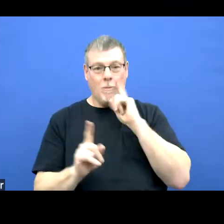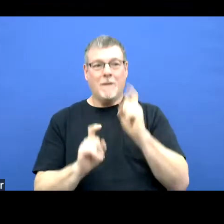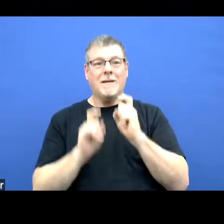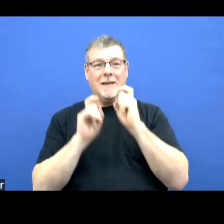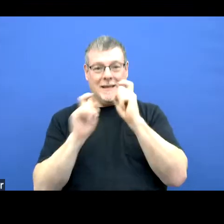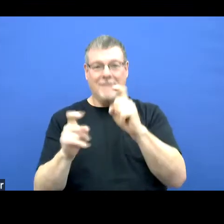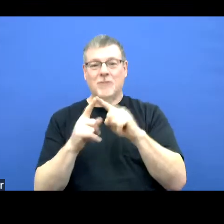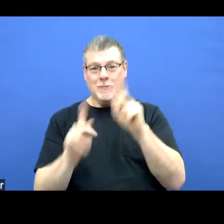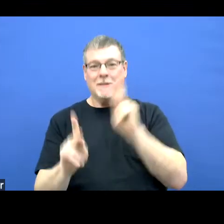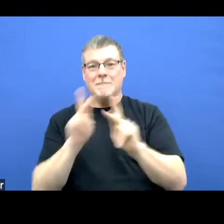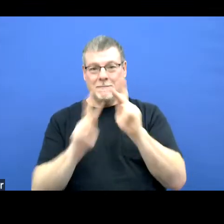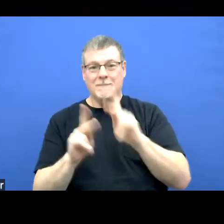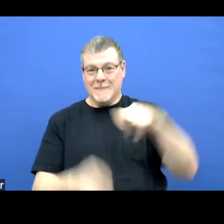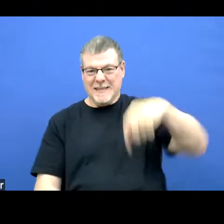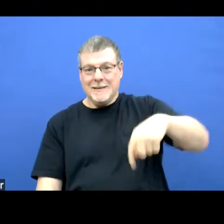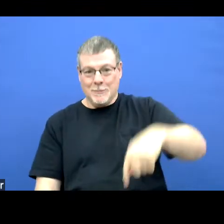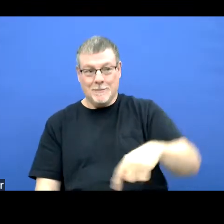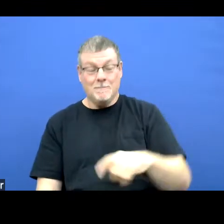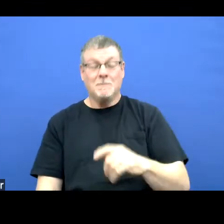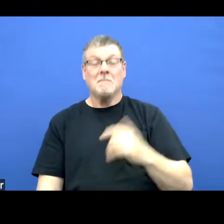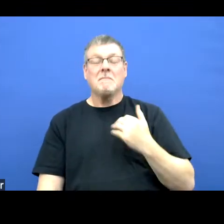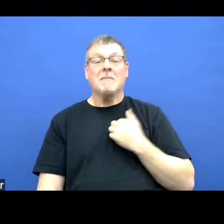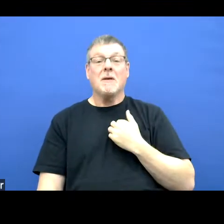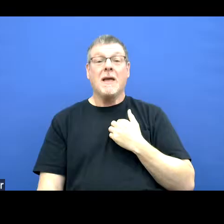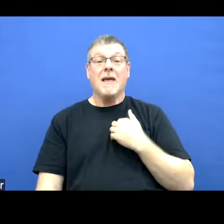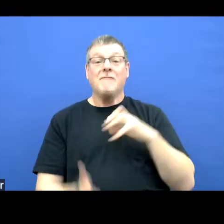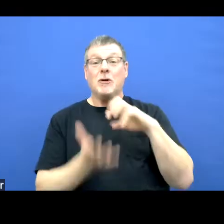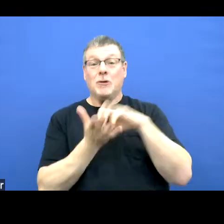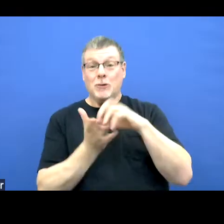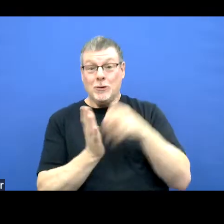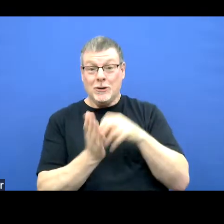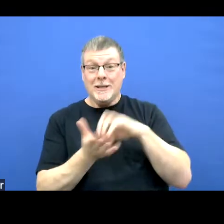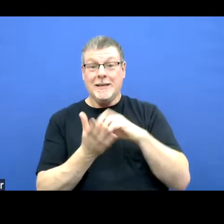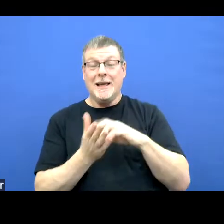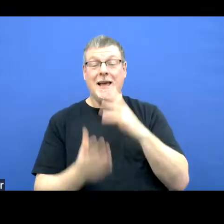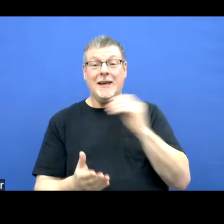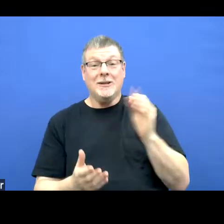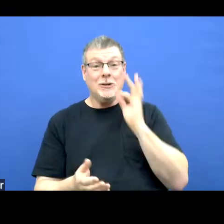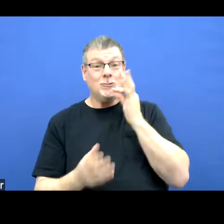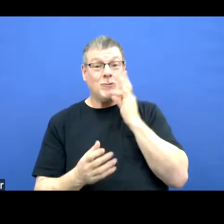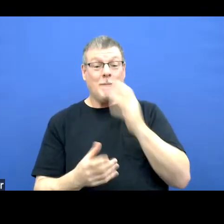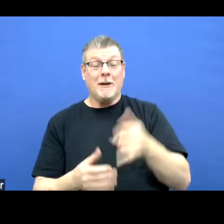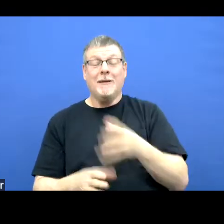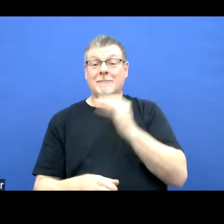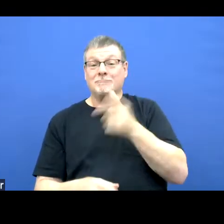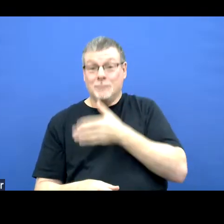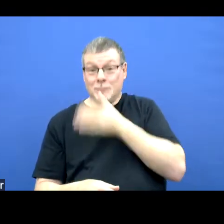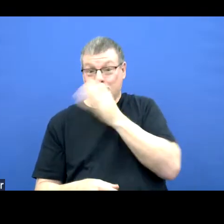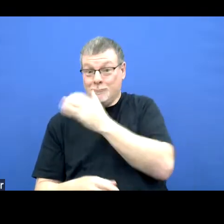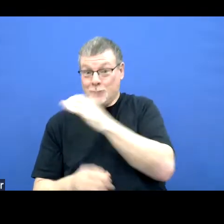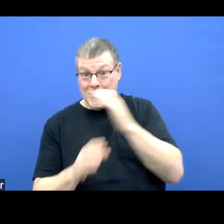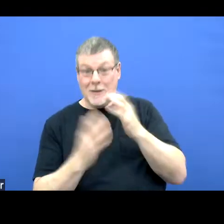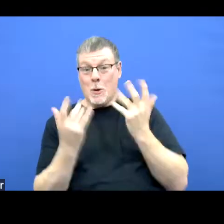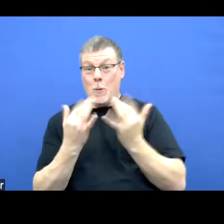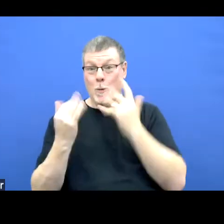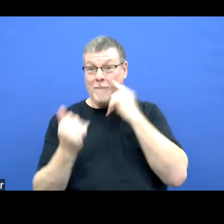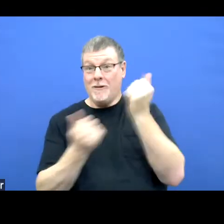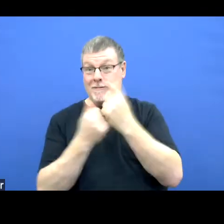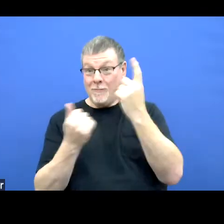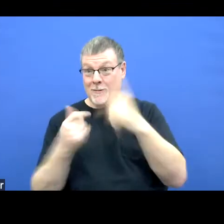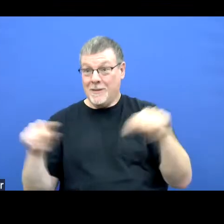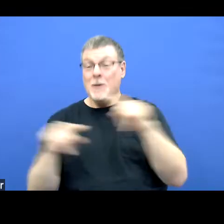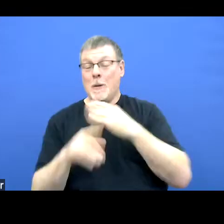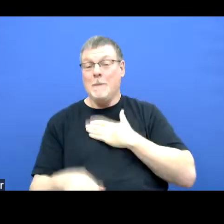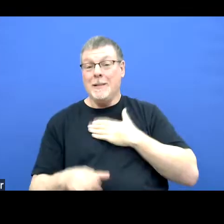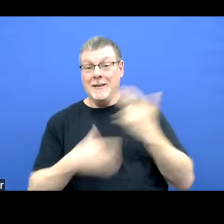to the recipients downstairs. We have cookies and strawberry and punch reception waiting for everyone, so please